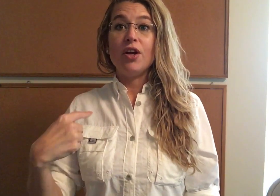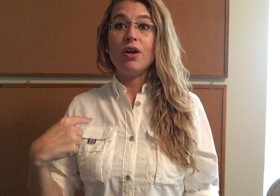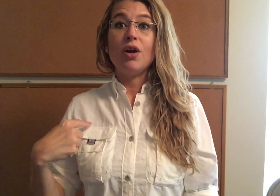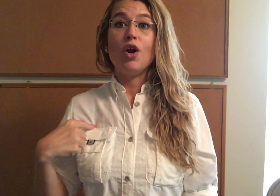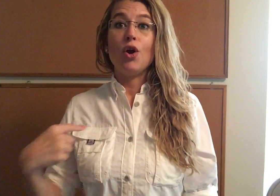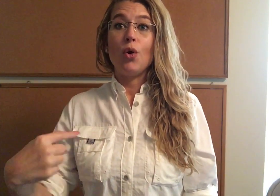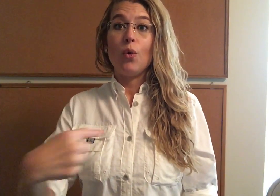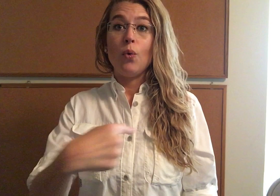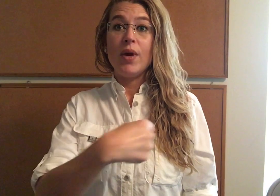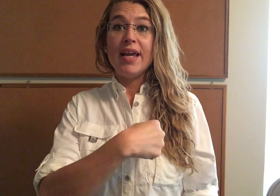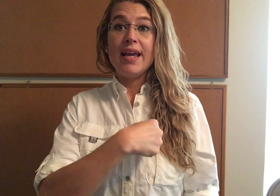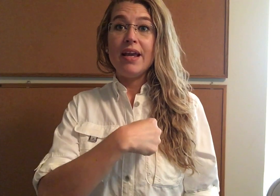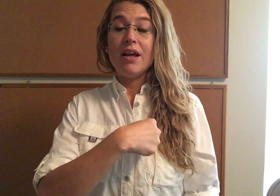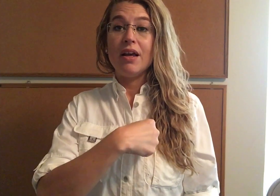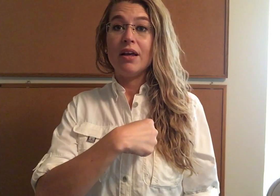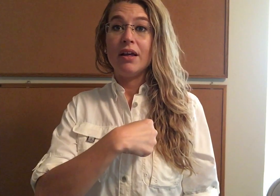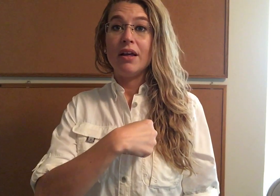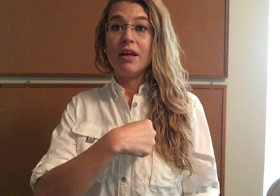finger, we.